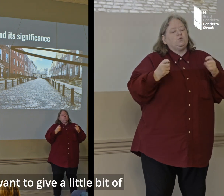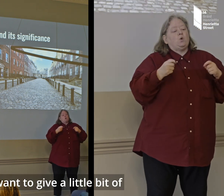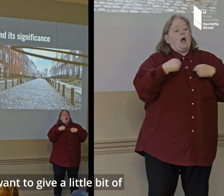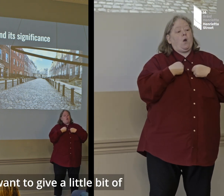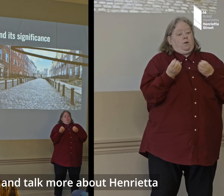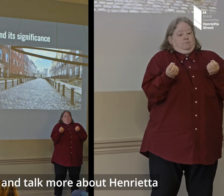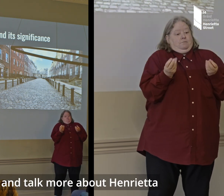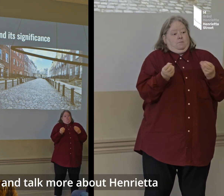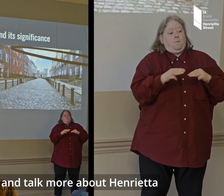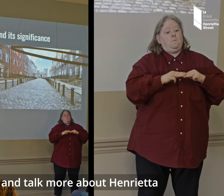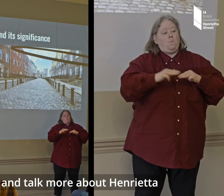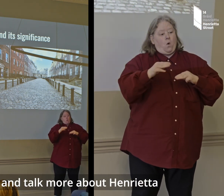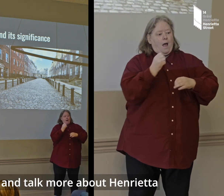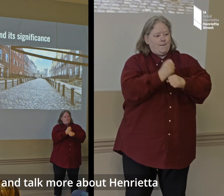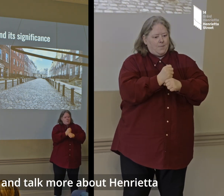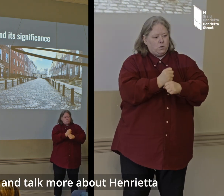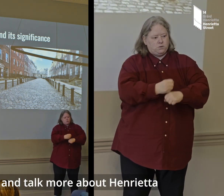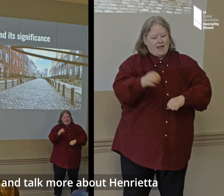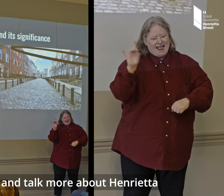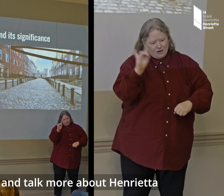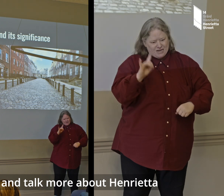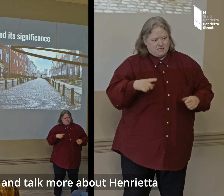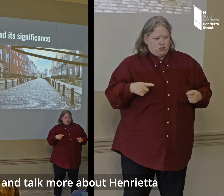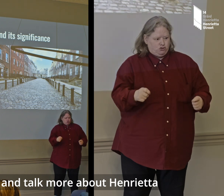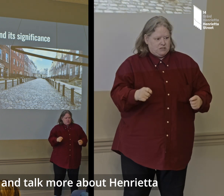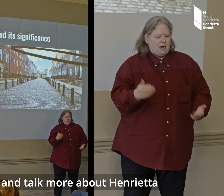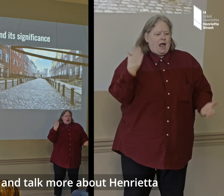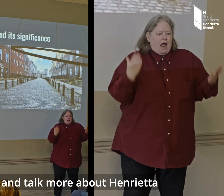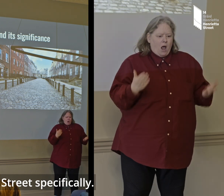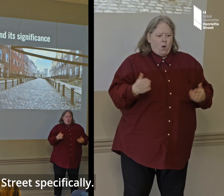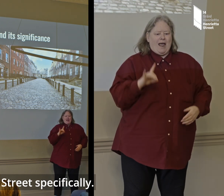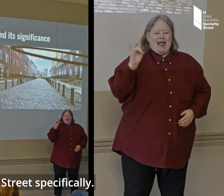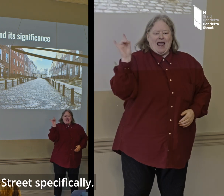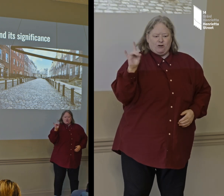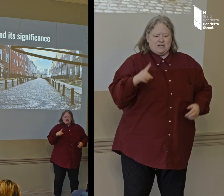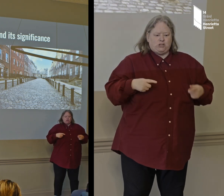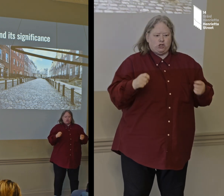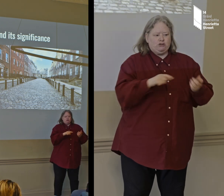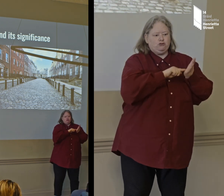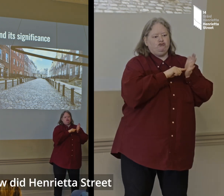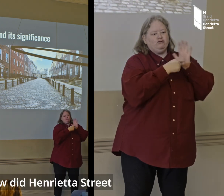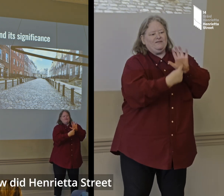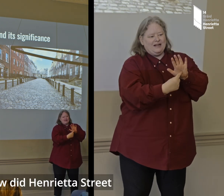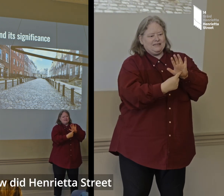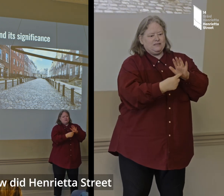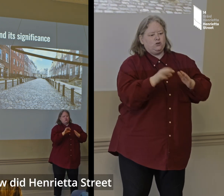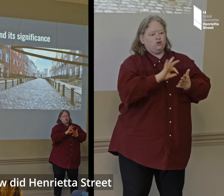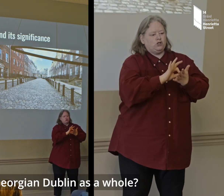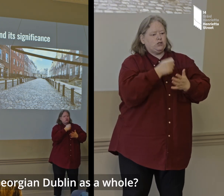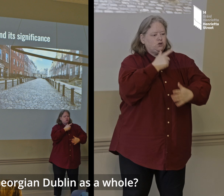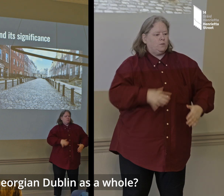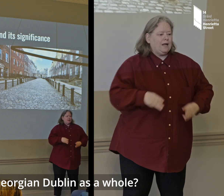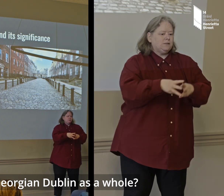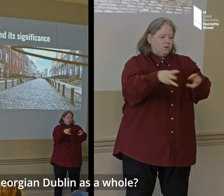So I want to give a little bit of background and talk more about Henrietta Street specifically. How did Henrietta